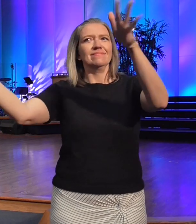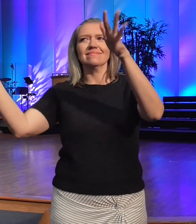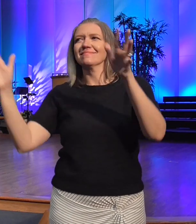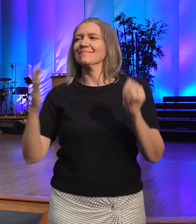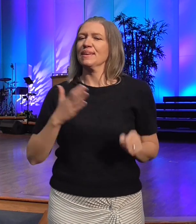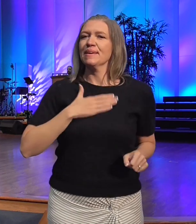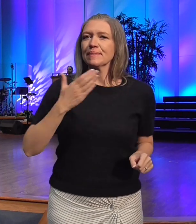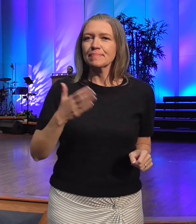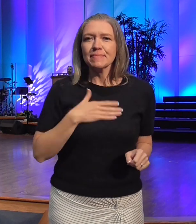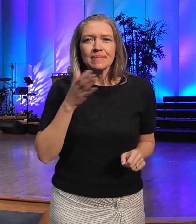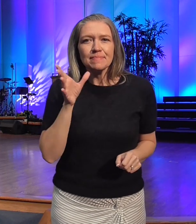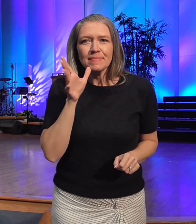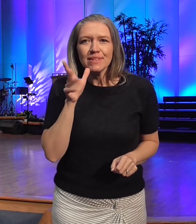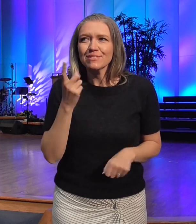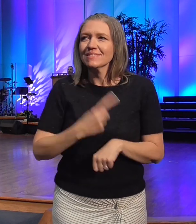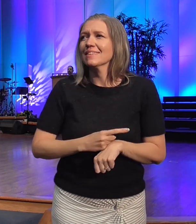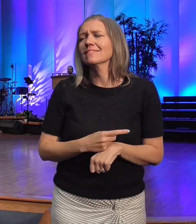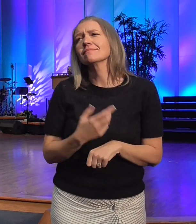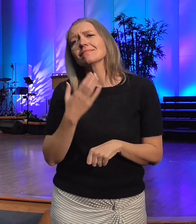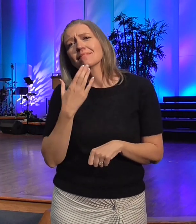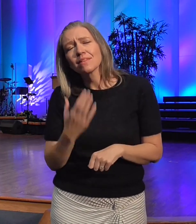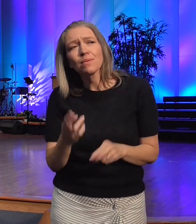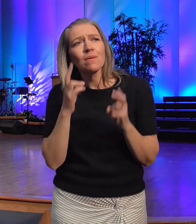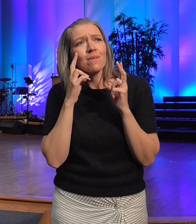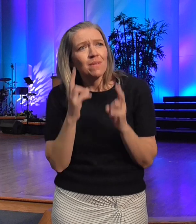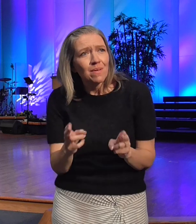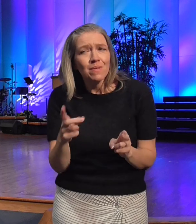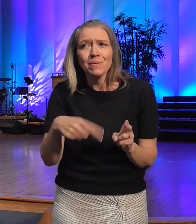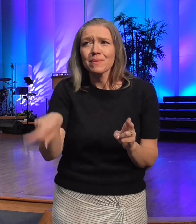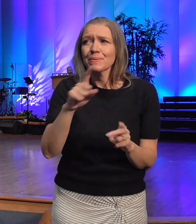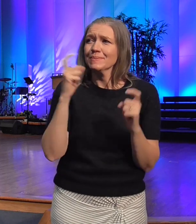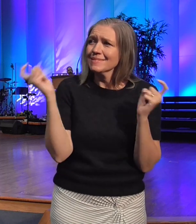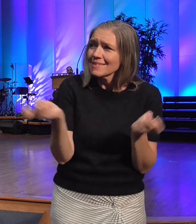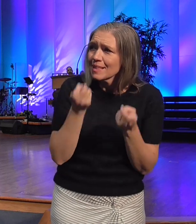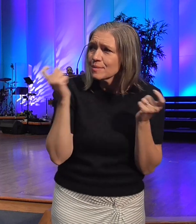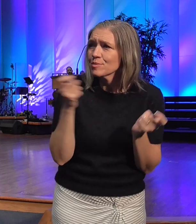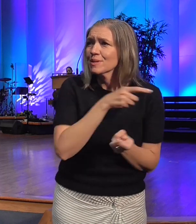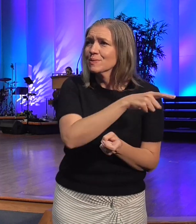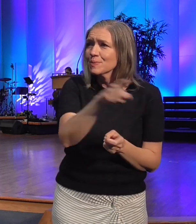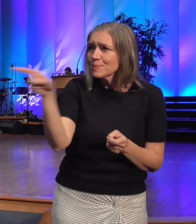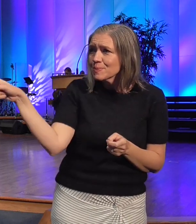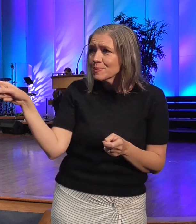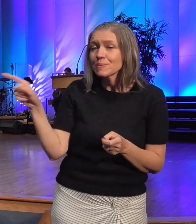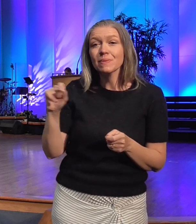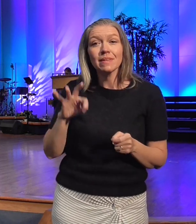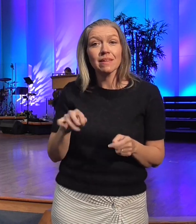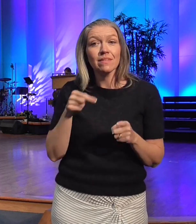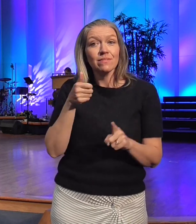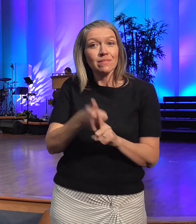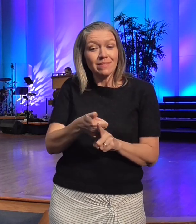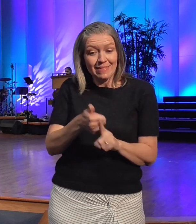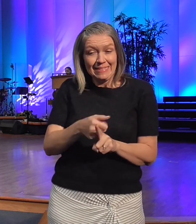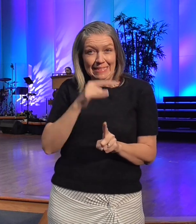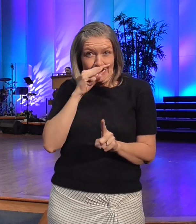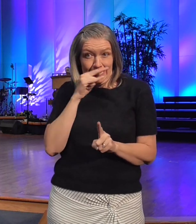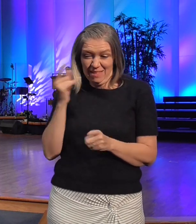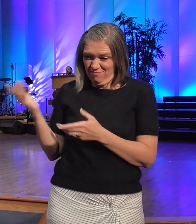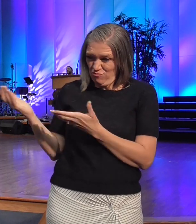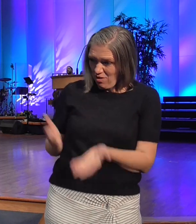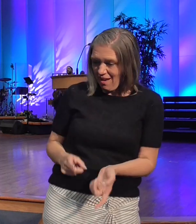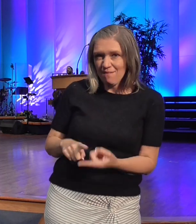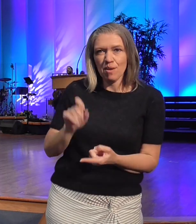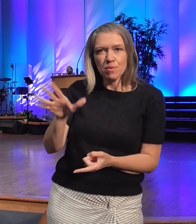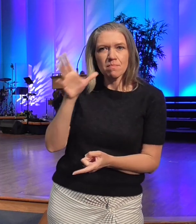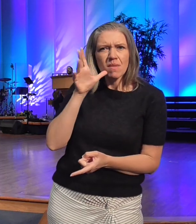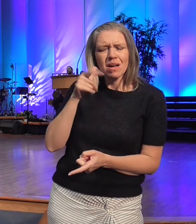Happy Mother's Day. Thank you for allowing us to honor you and celebrate you. And if you're one of those kids who got dragged here today by your moms who just said,